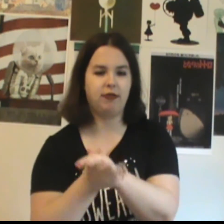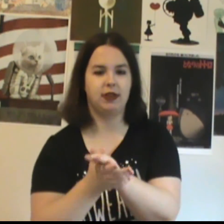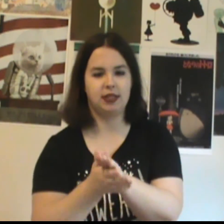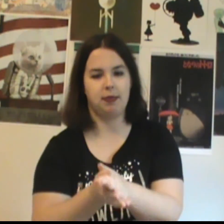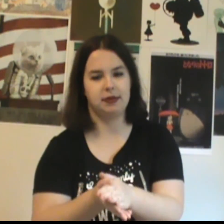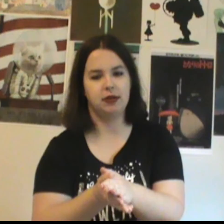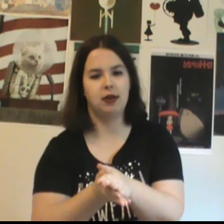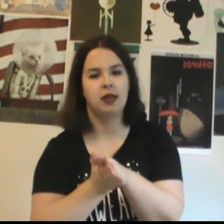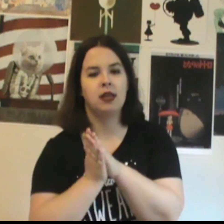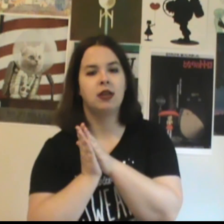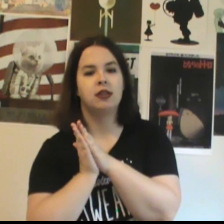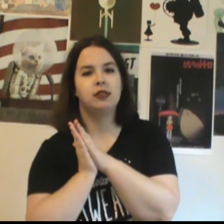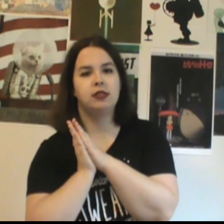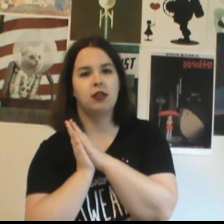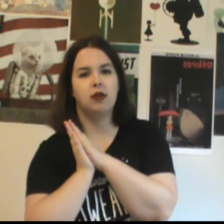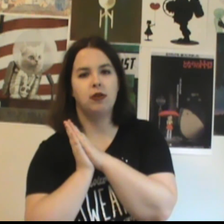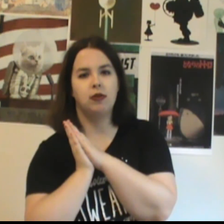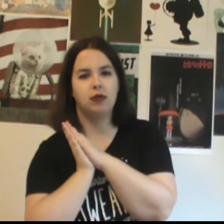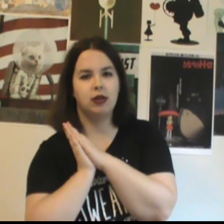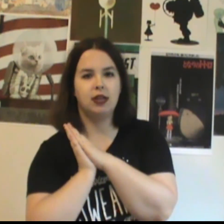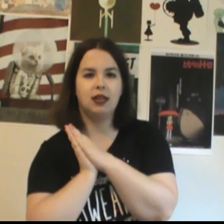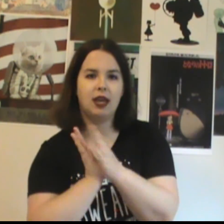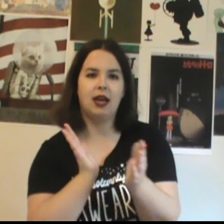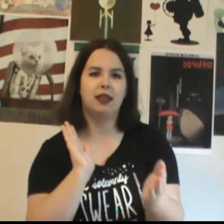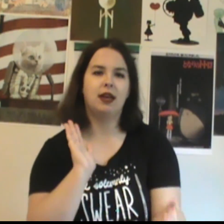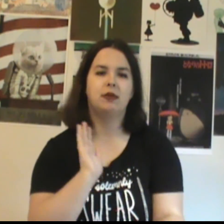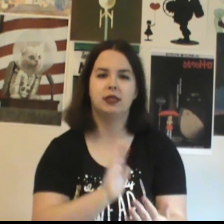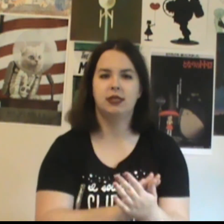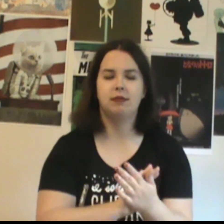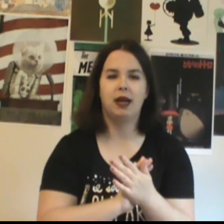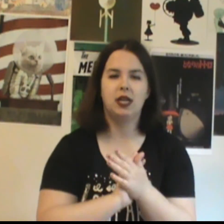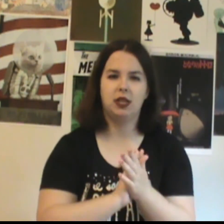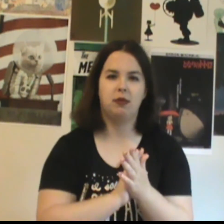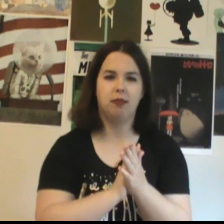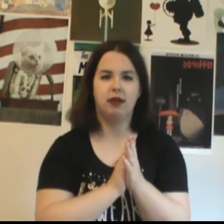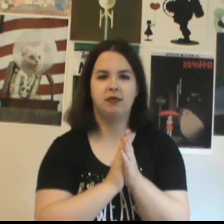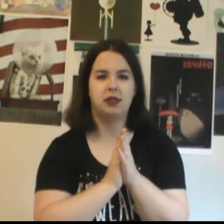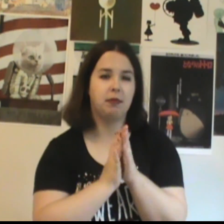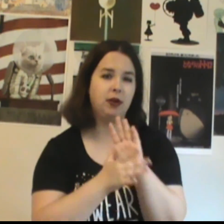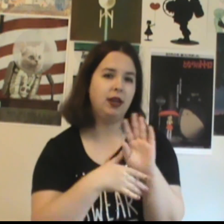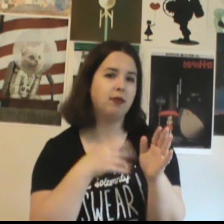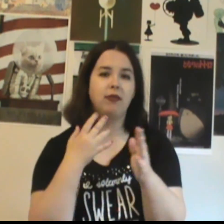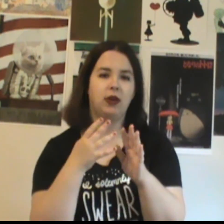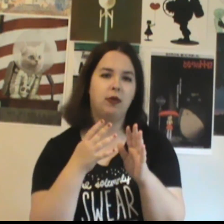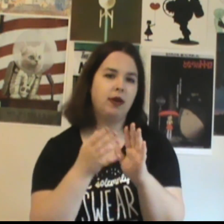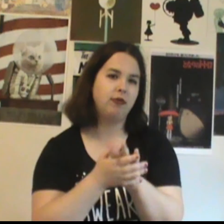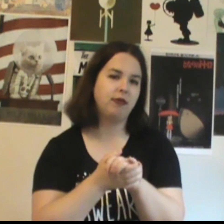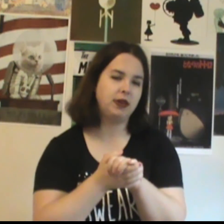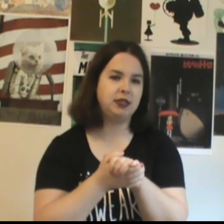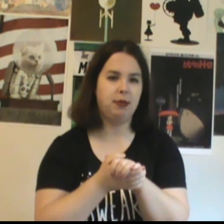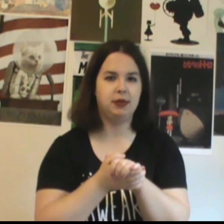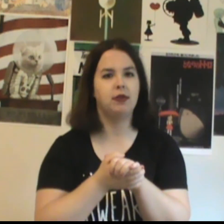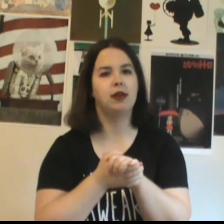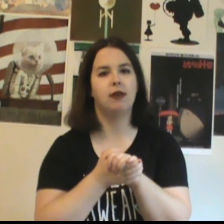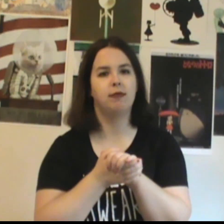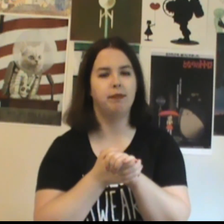first episode. So yeah, that was my little brief summary and review of the first episode of